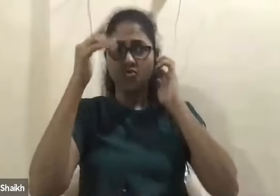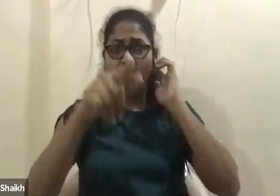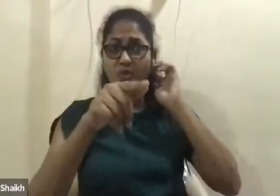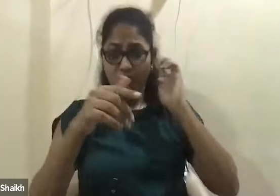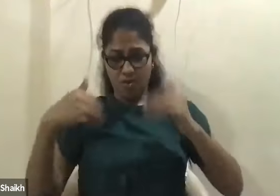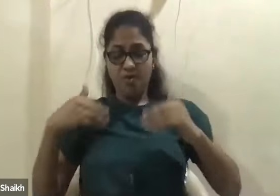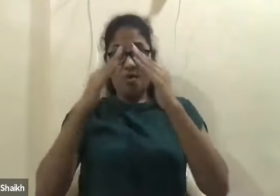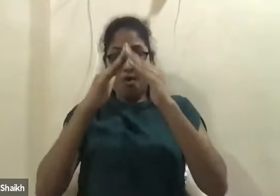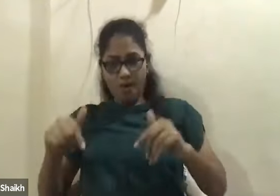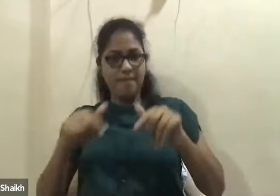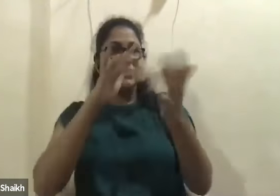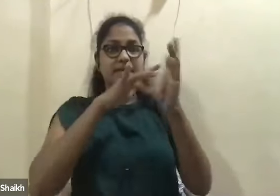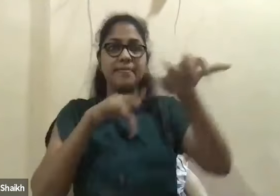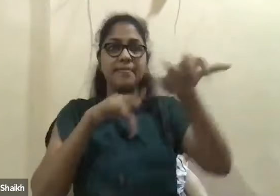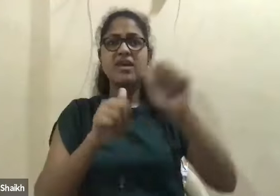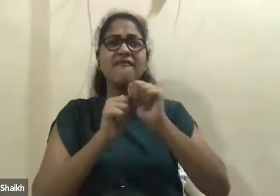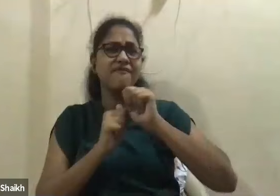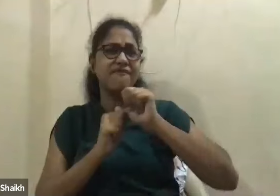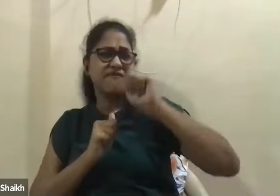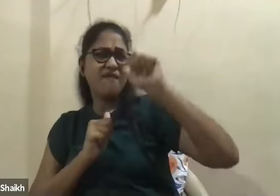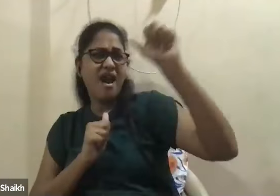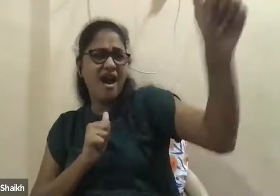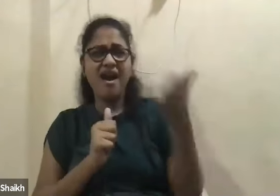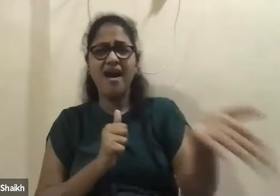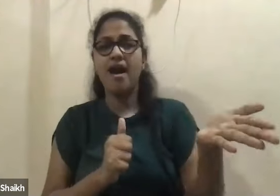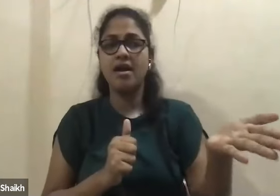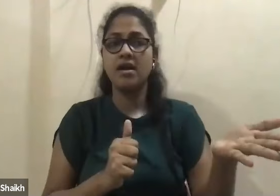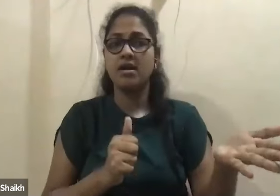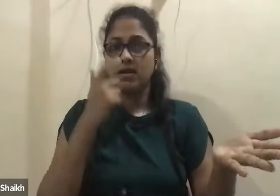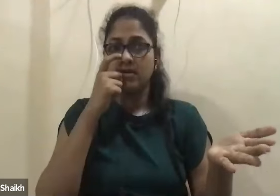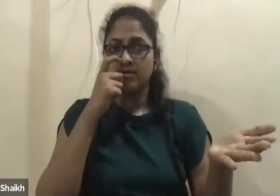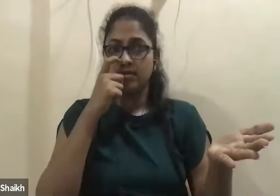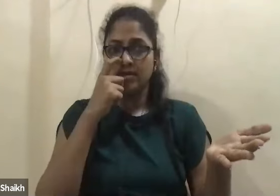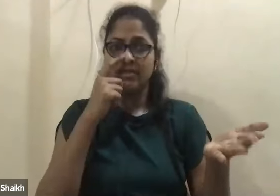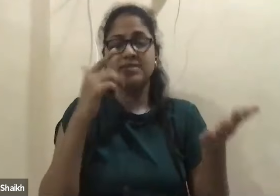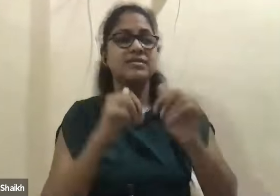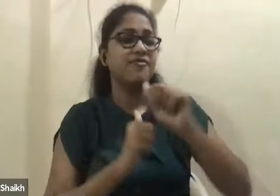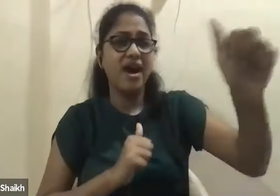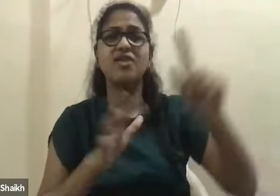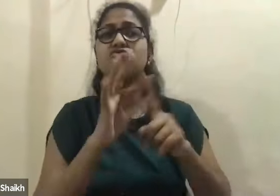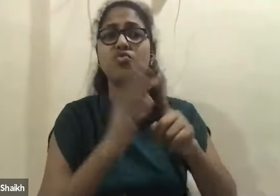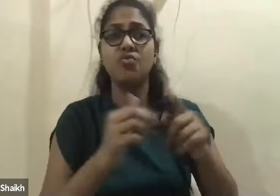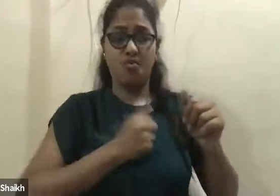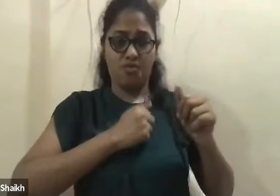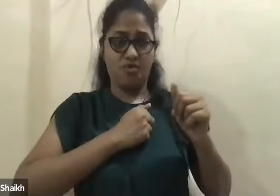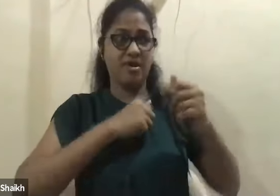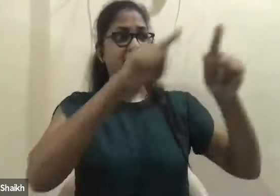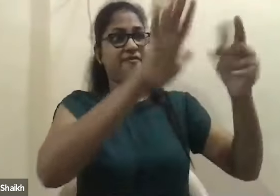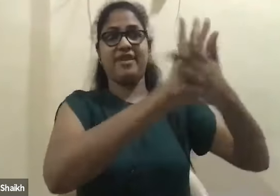are. So what are we likely to do when we come back to our city, when we come back into the daily rut of our life? What